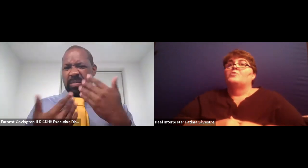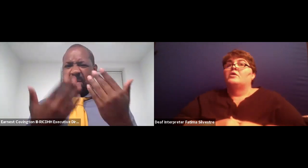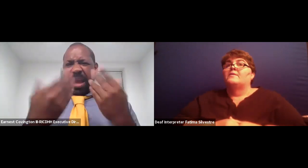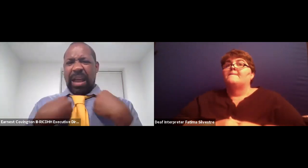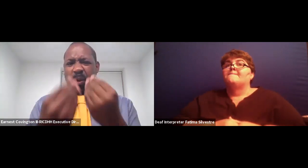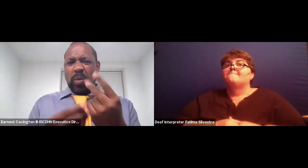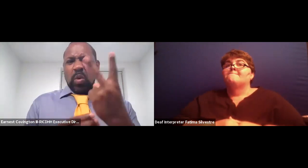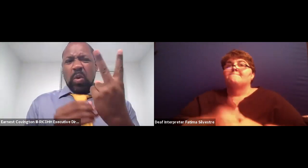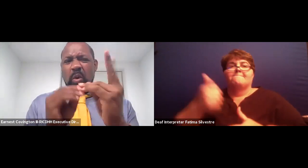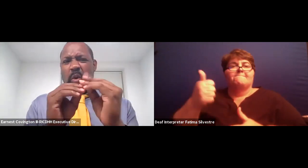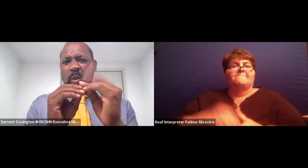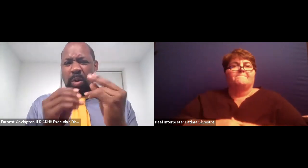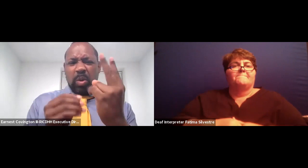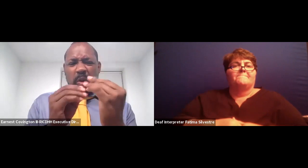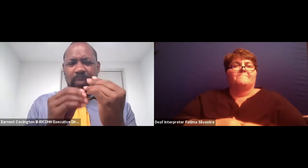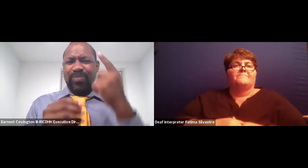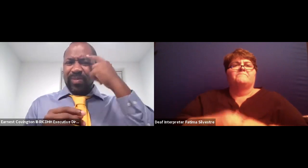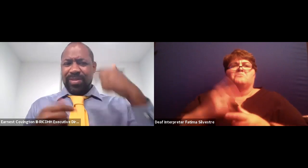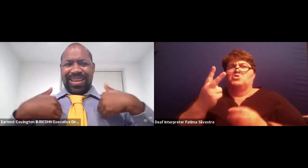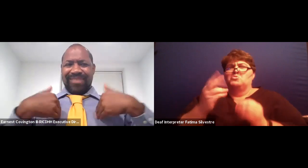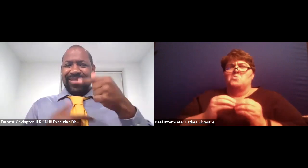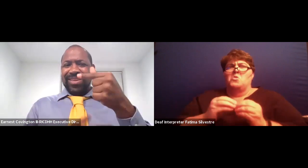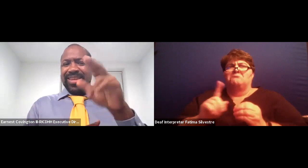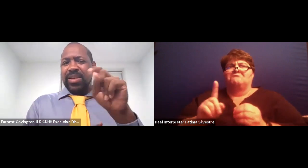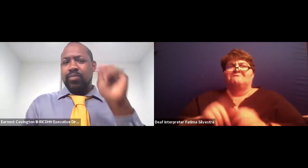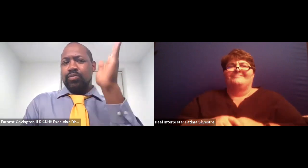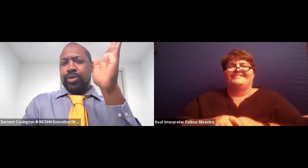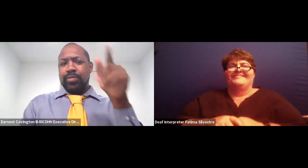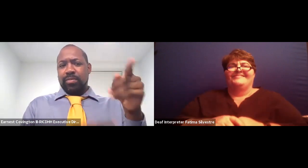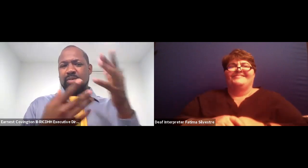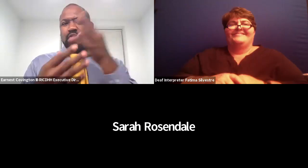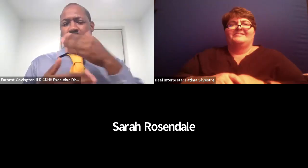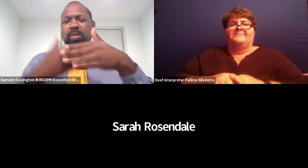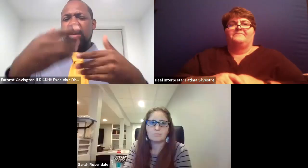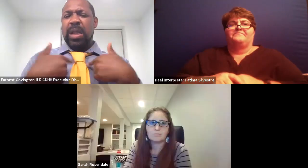Just checking the time here. We have a couple of more people we'd like to hear from.